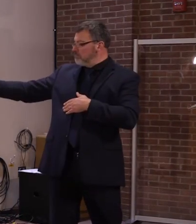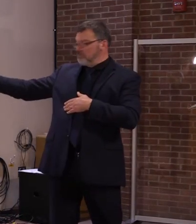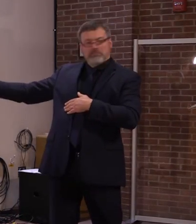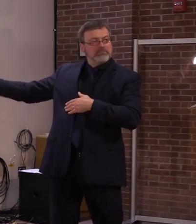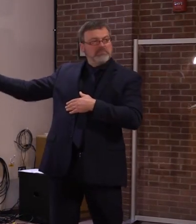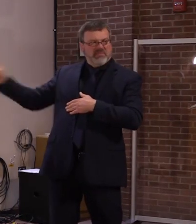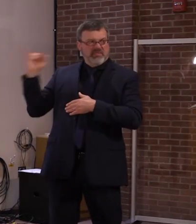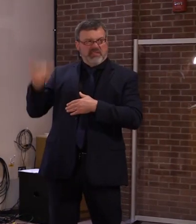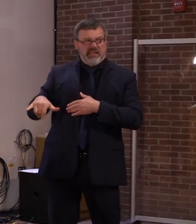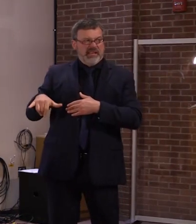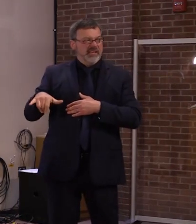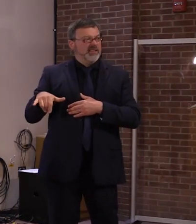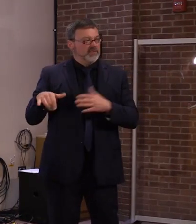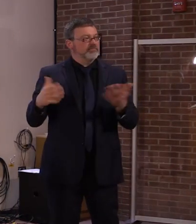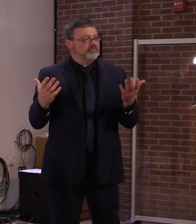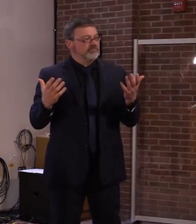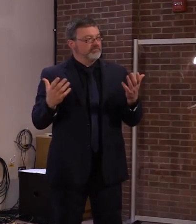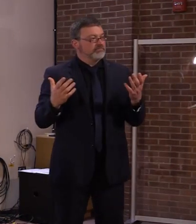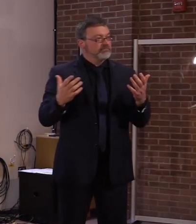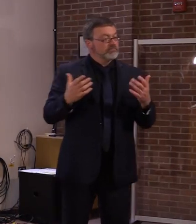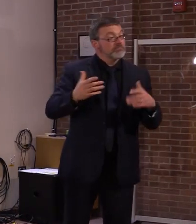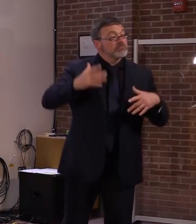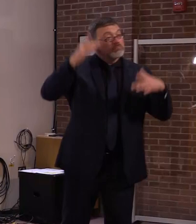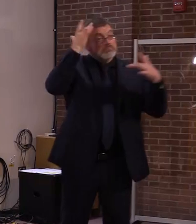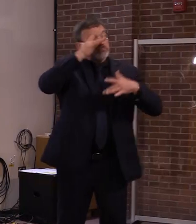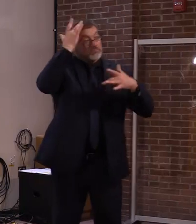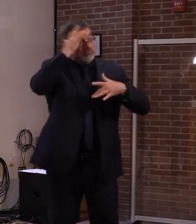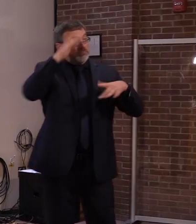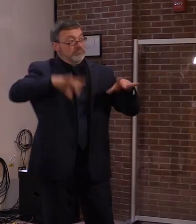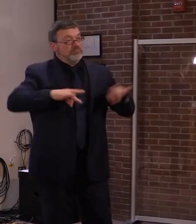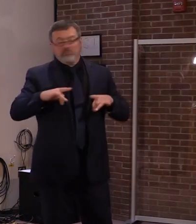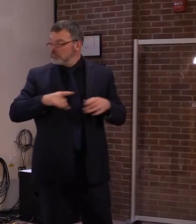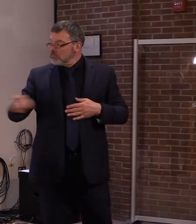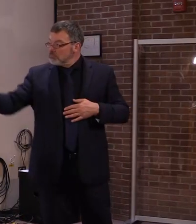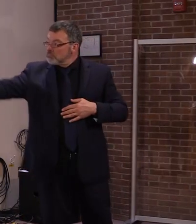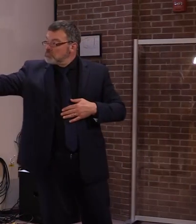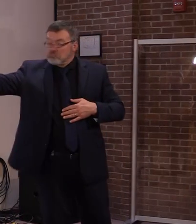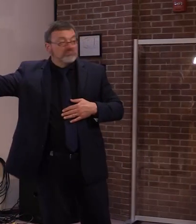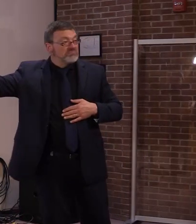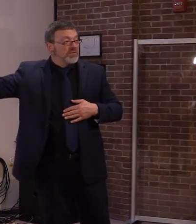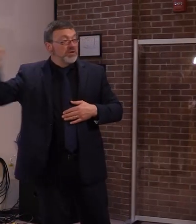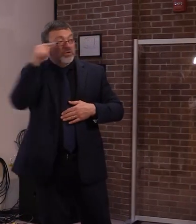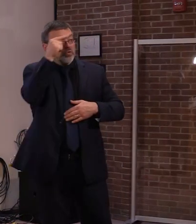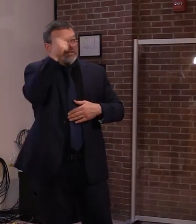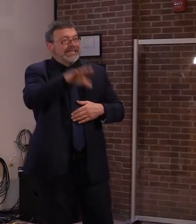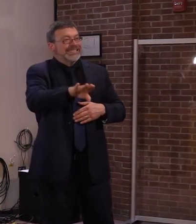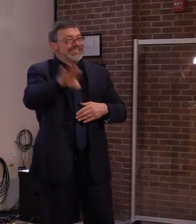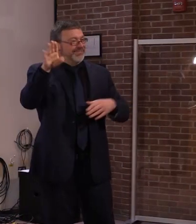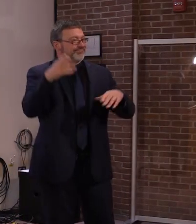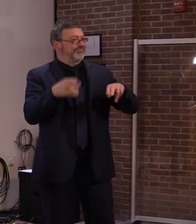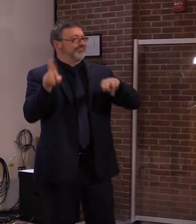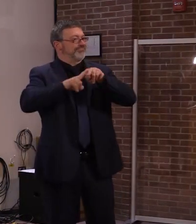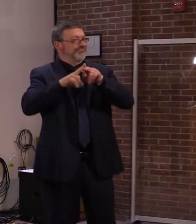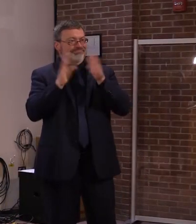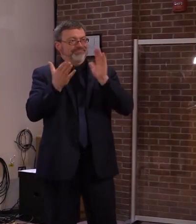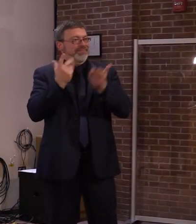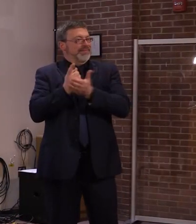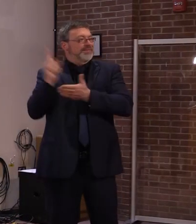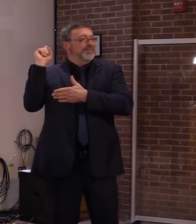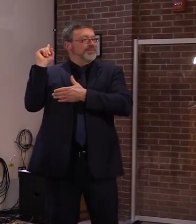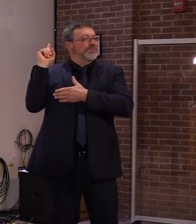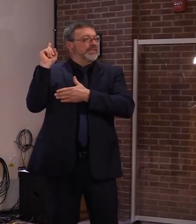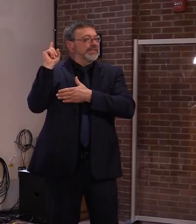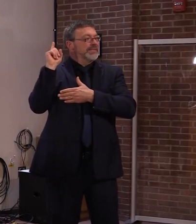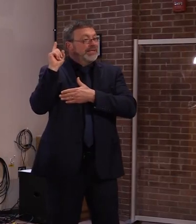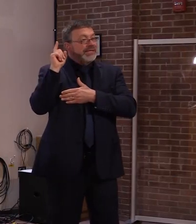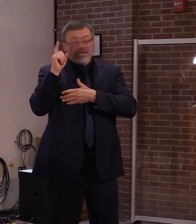the prevalence of the virus, it's greater than it was a week or two ago. It's not just a matter of testing or some other